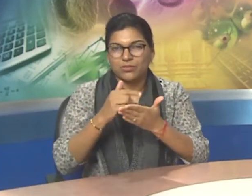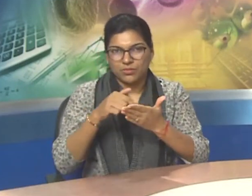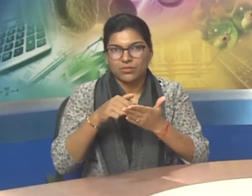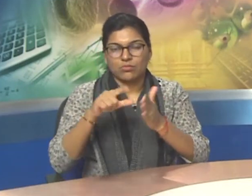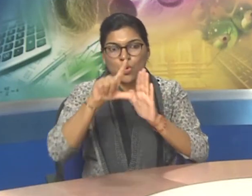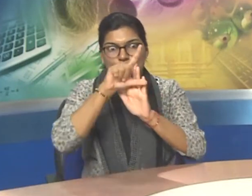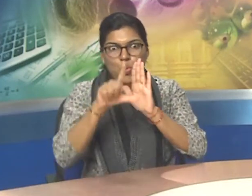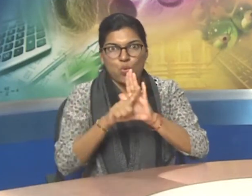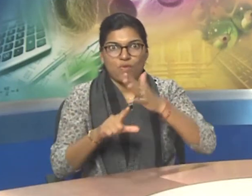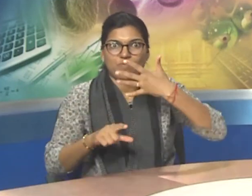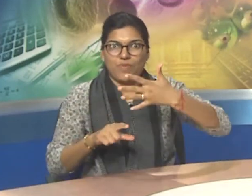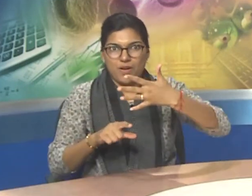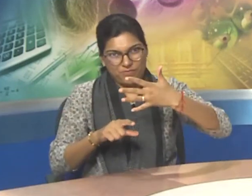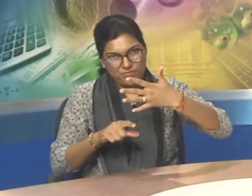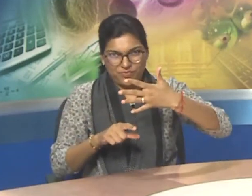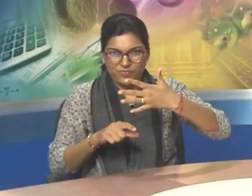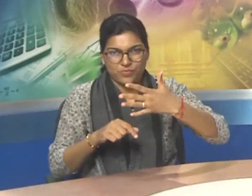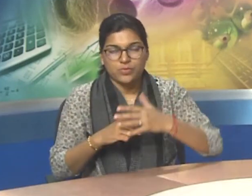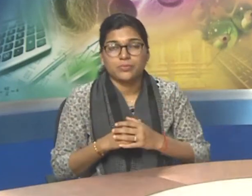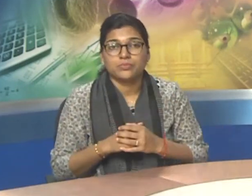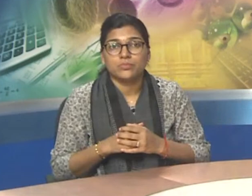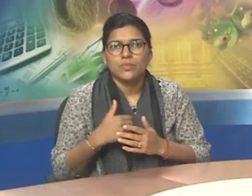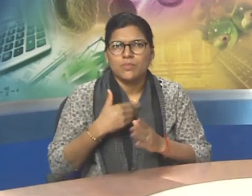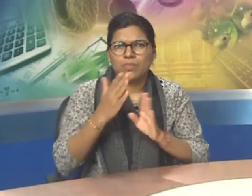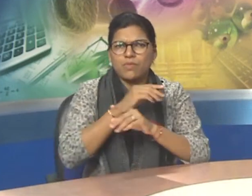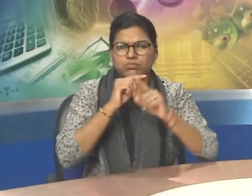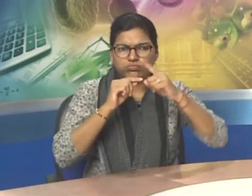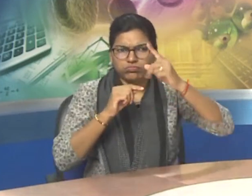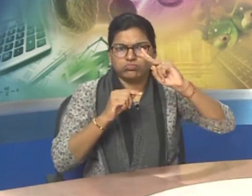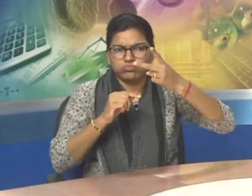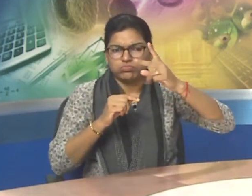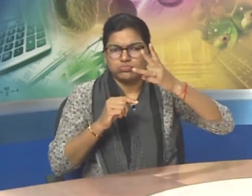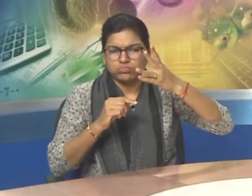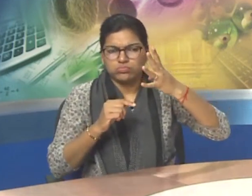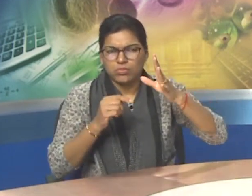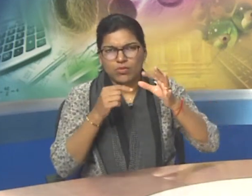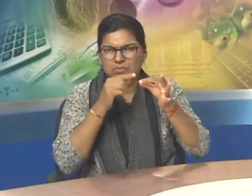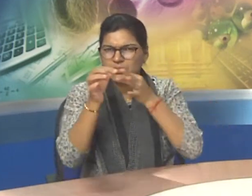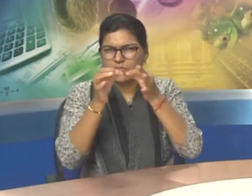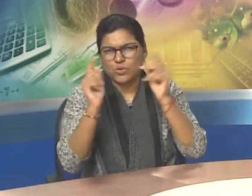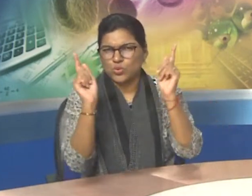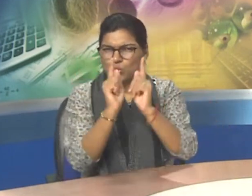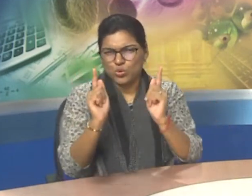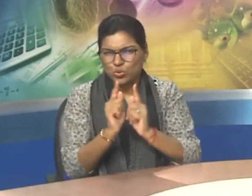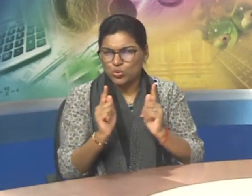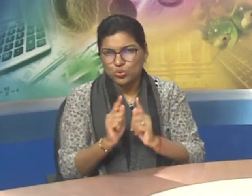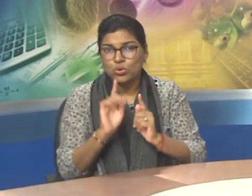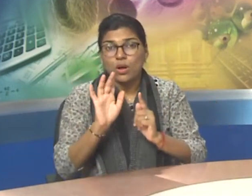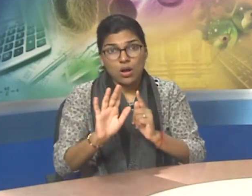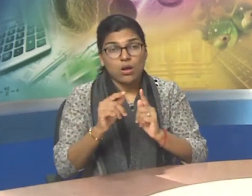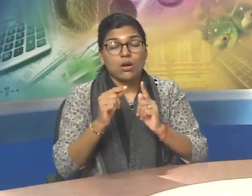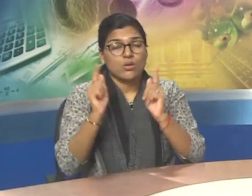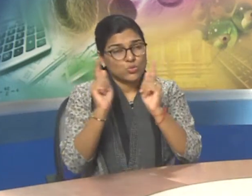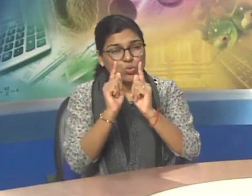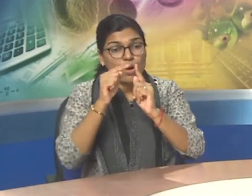Before the break, we were discussing about the 5 laws of library. We had already seen the